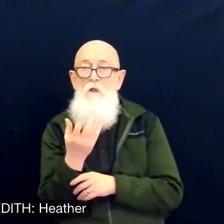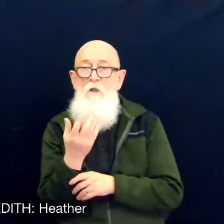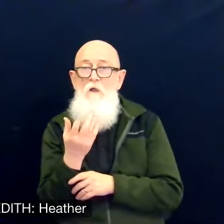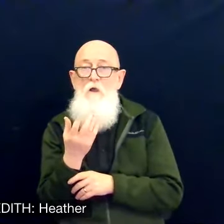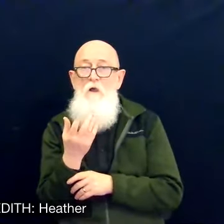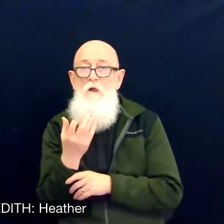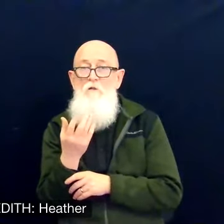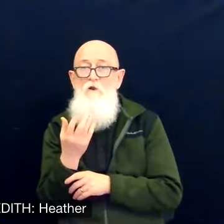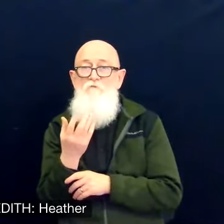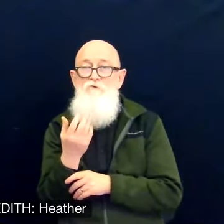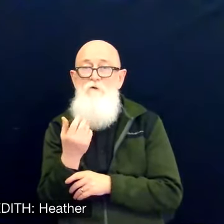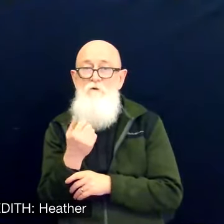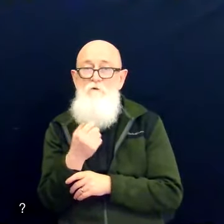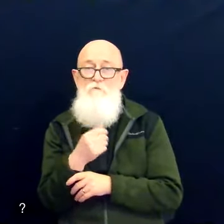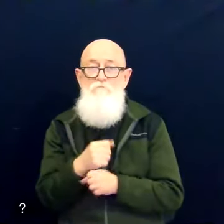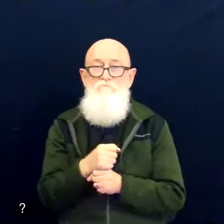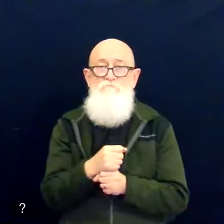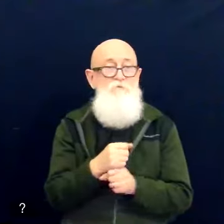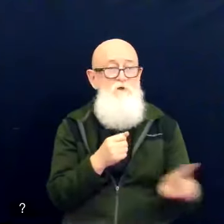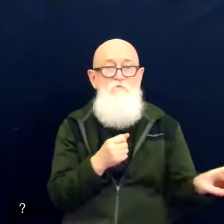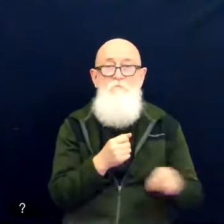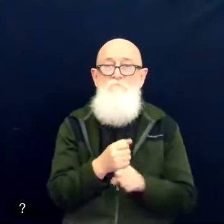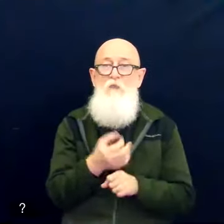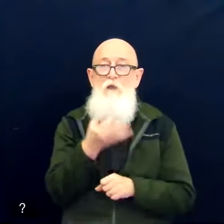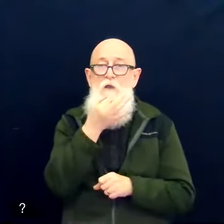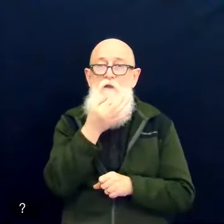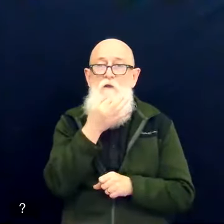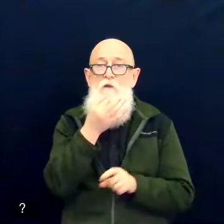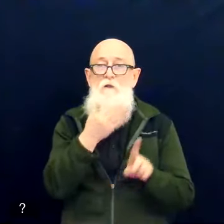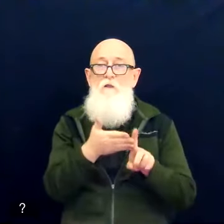A little bit off track. Oh, go for it.